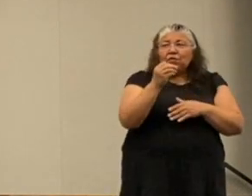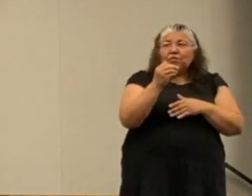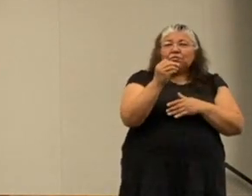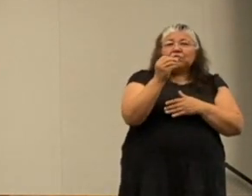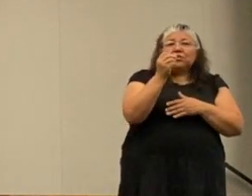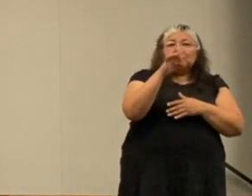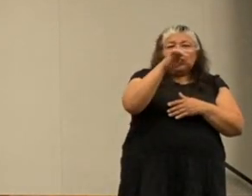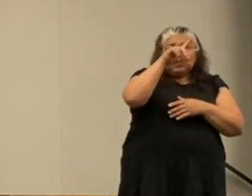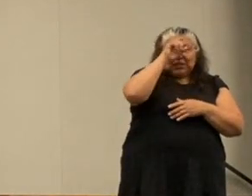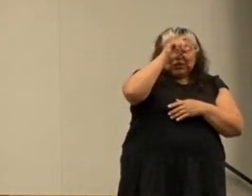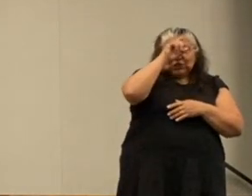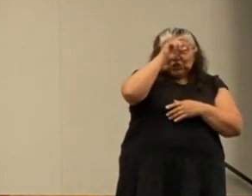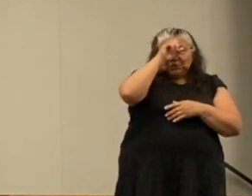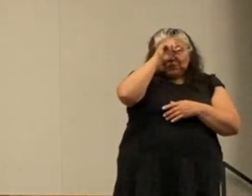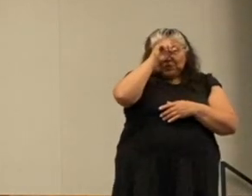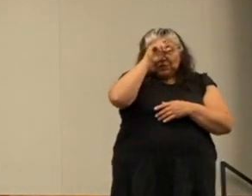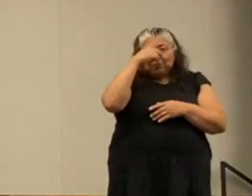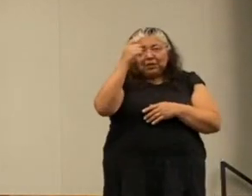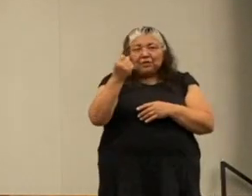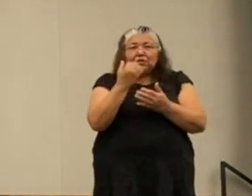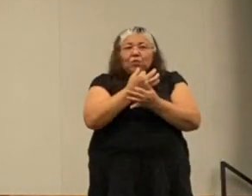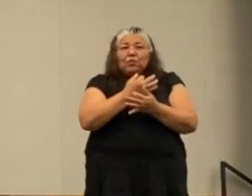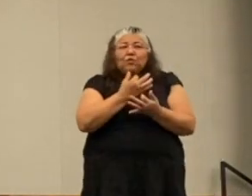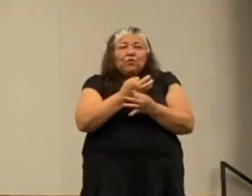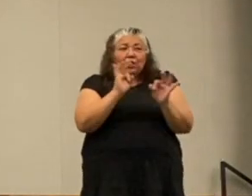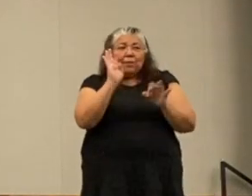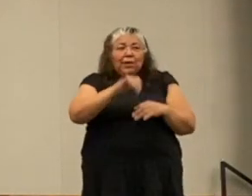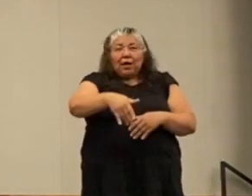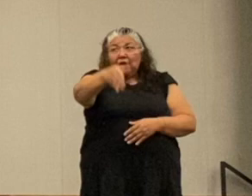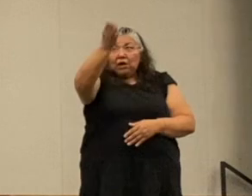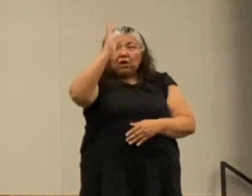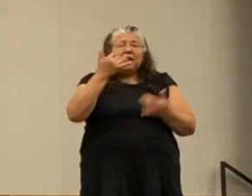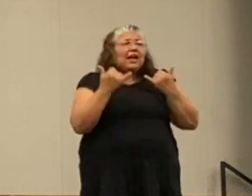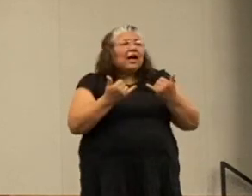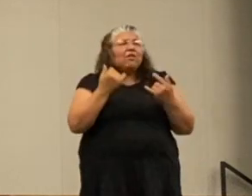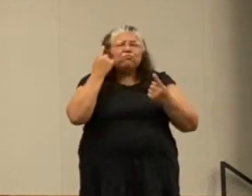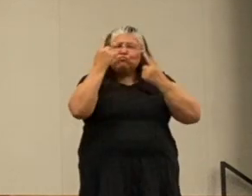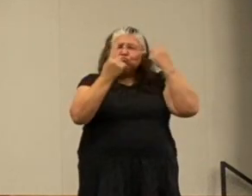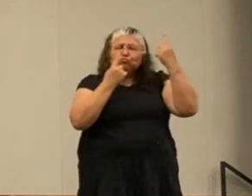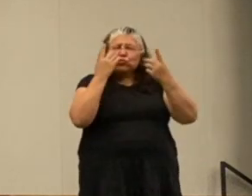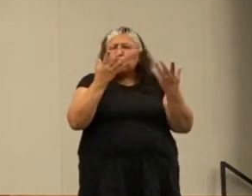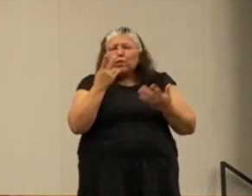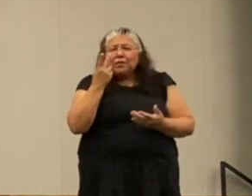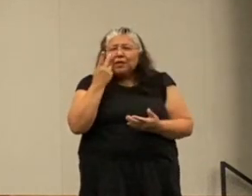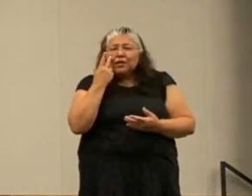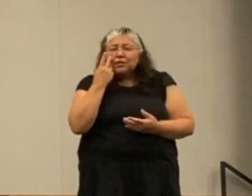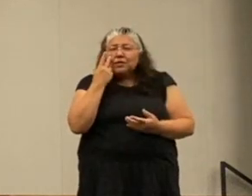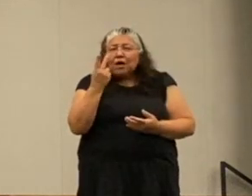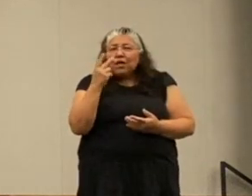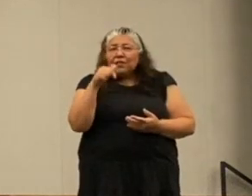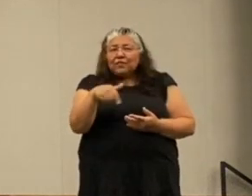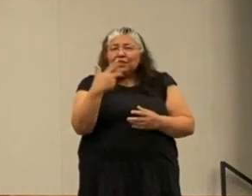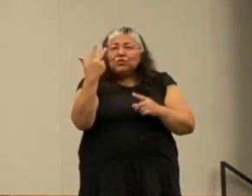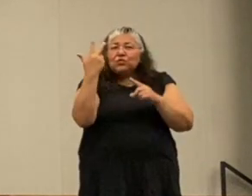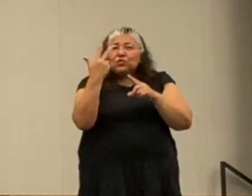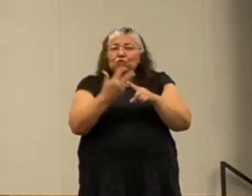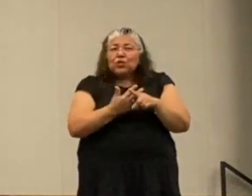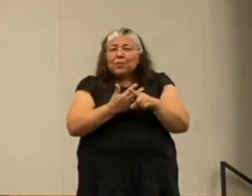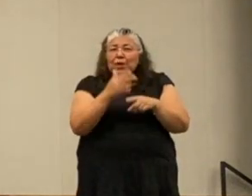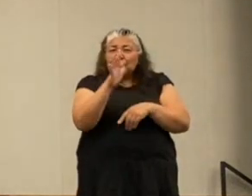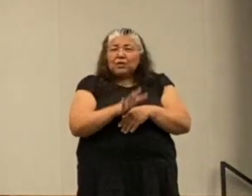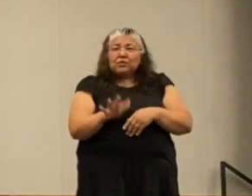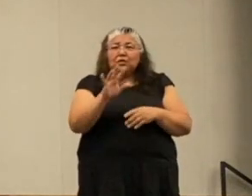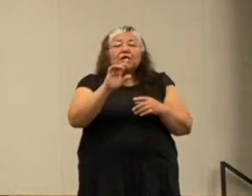walked out of Egypt, because they were freed by God. And I want you to think about what they saw in these 3 months. When